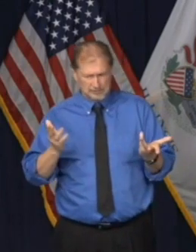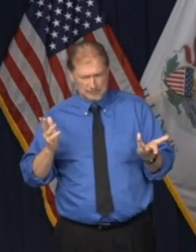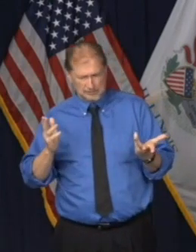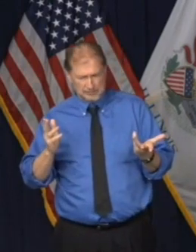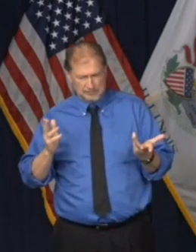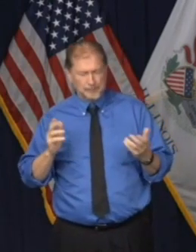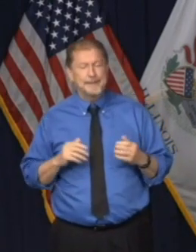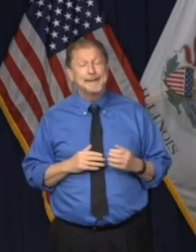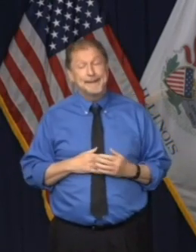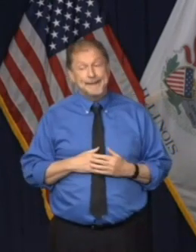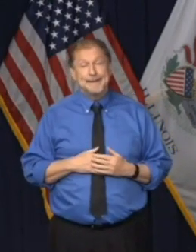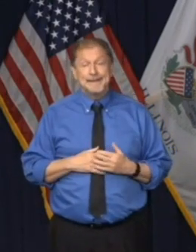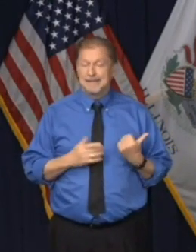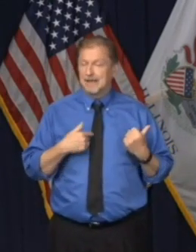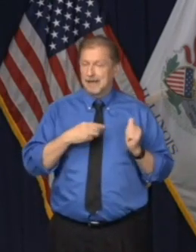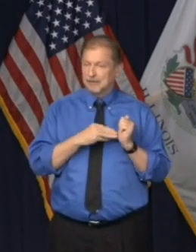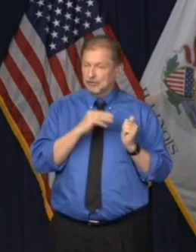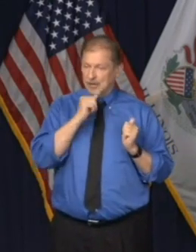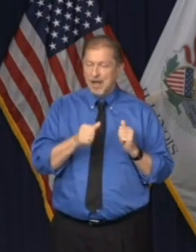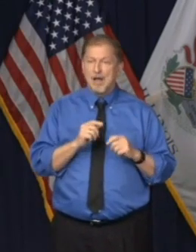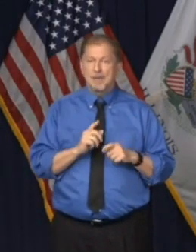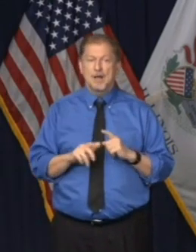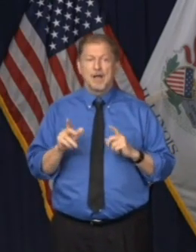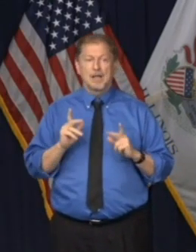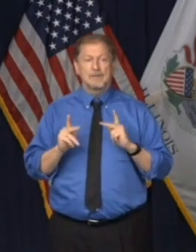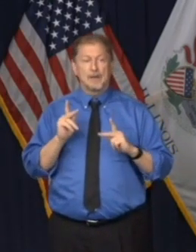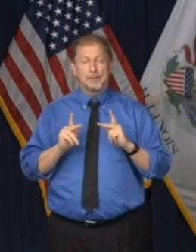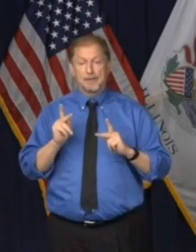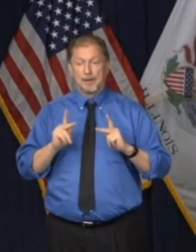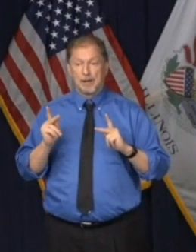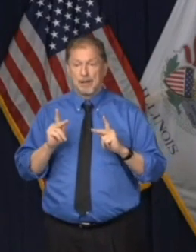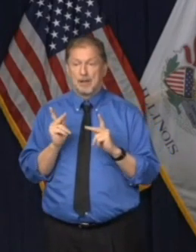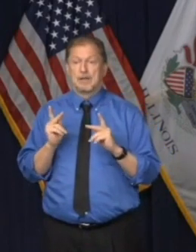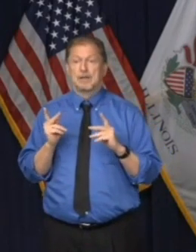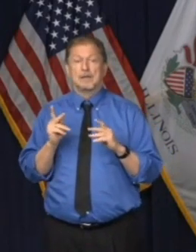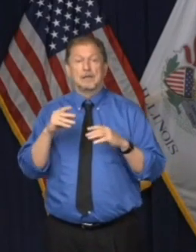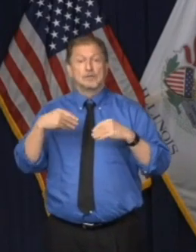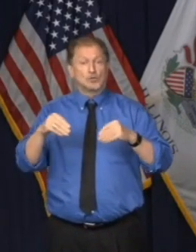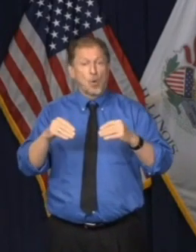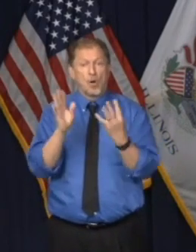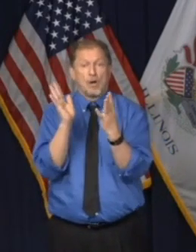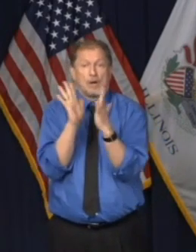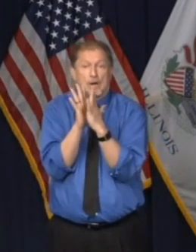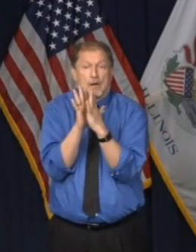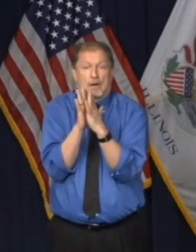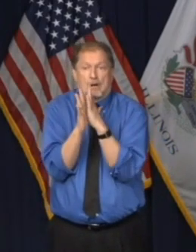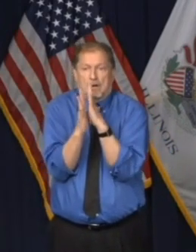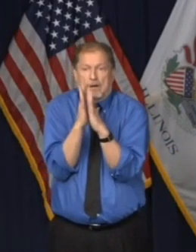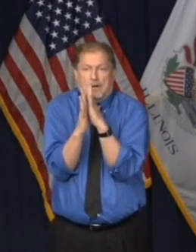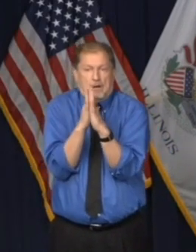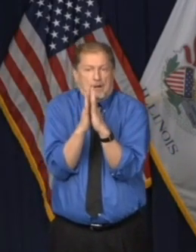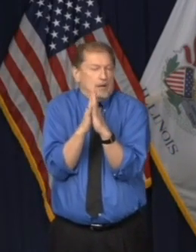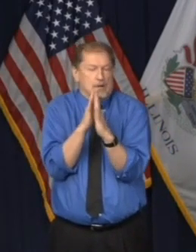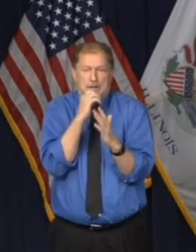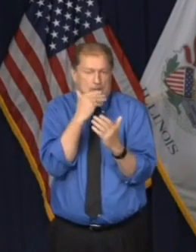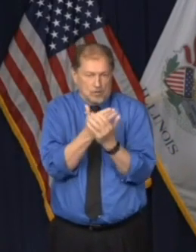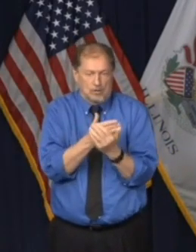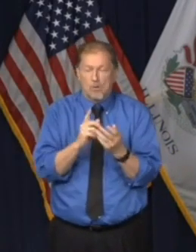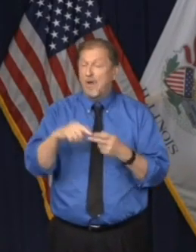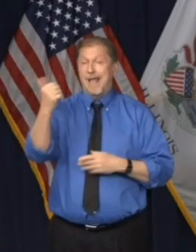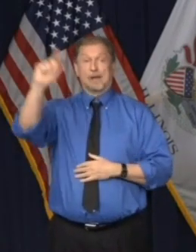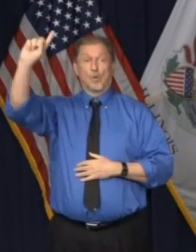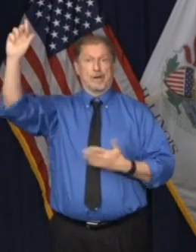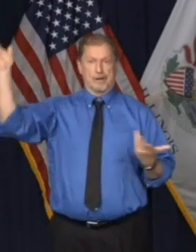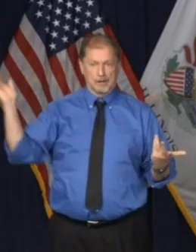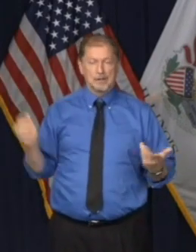it is of grave concern to me when people are gathering in close proximity anywhere, and that is happening most obviously